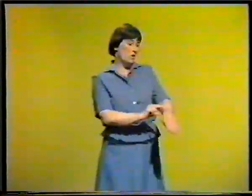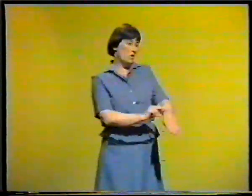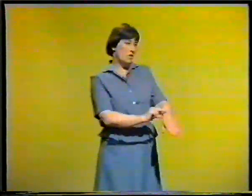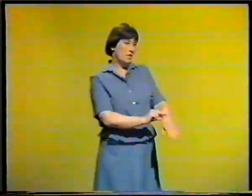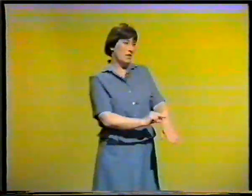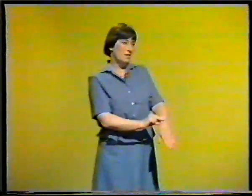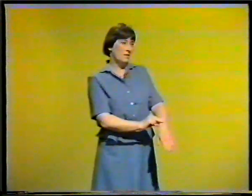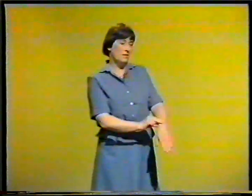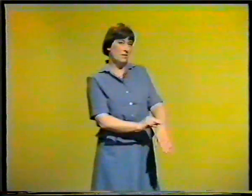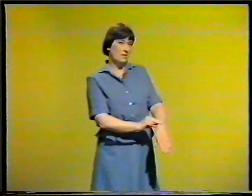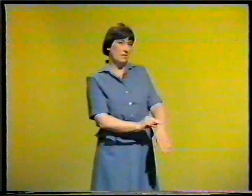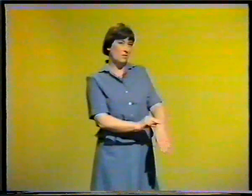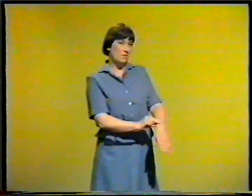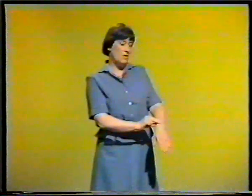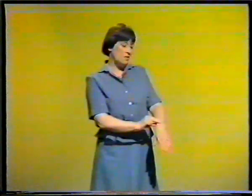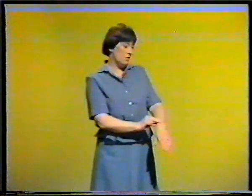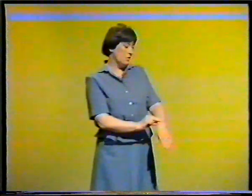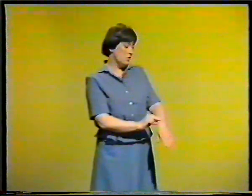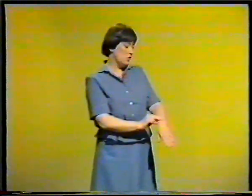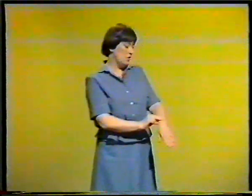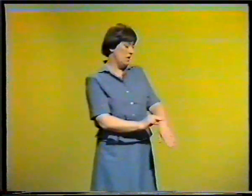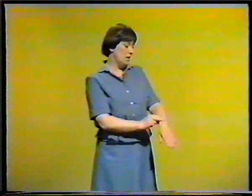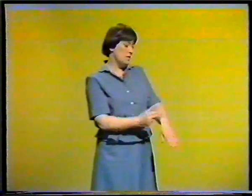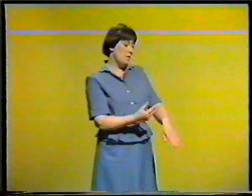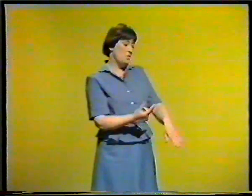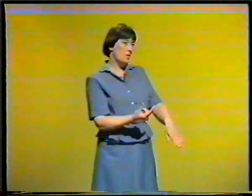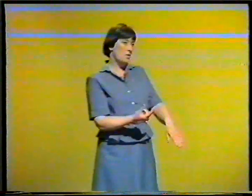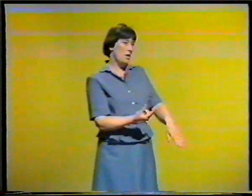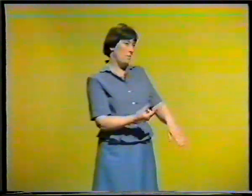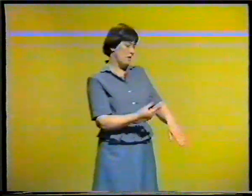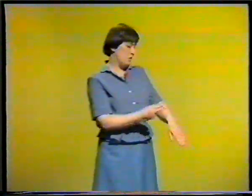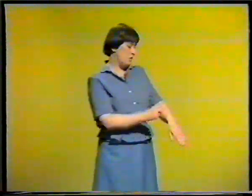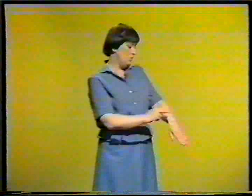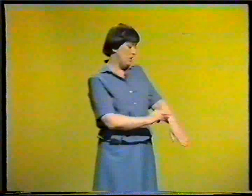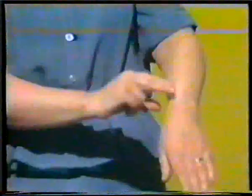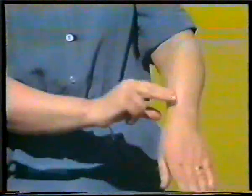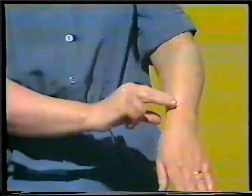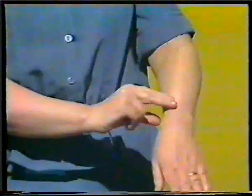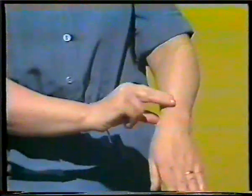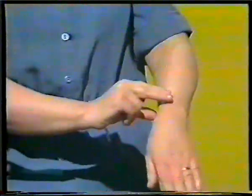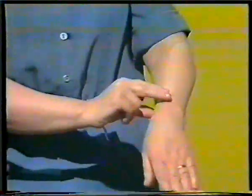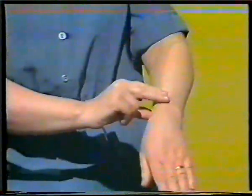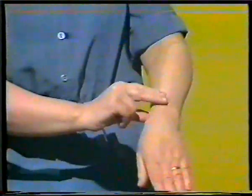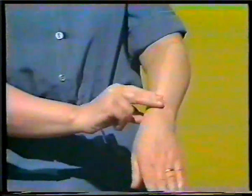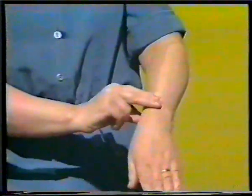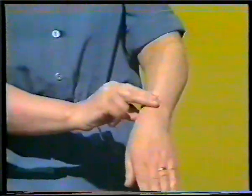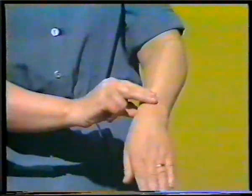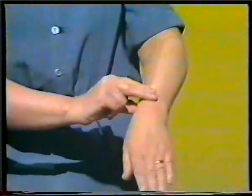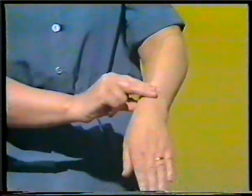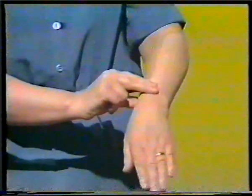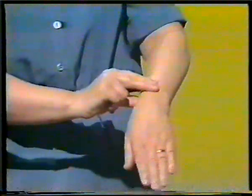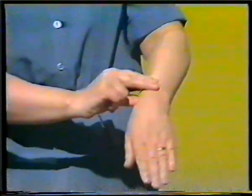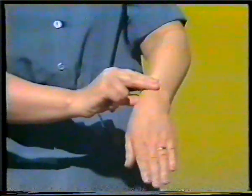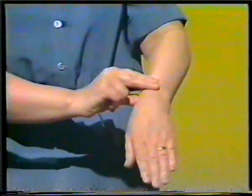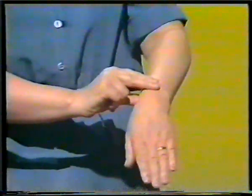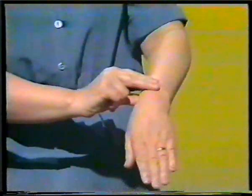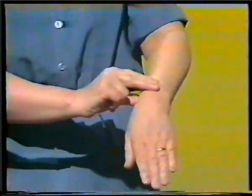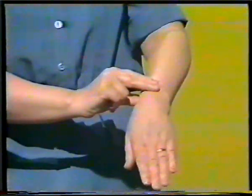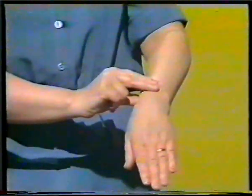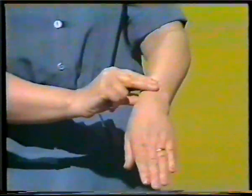doctor, rather difficult to show, made with a thumb and 2 fingers. Doctor, as if you're taking the